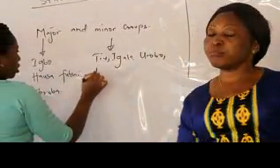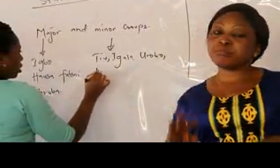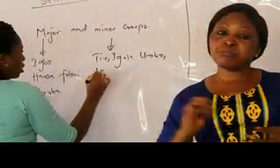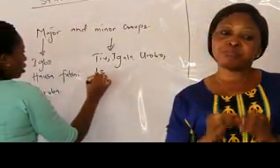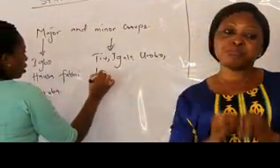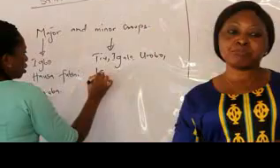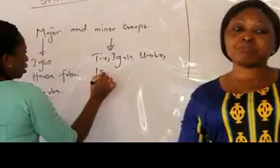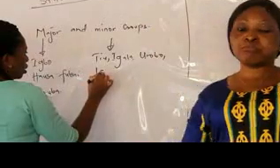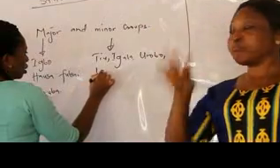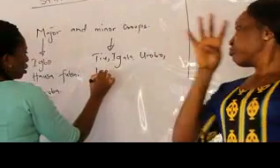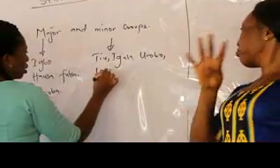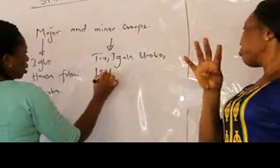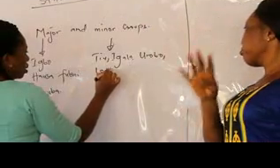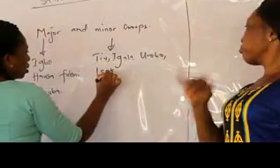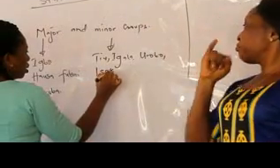Ishekiri.